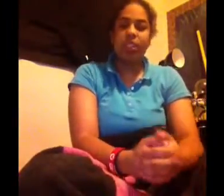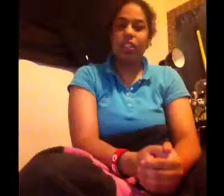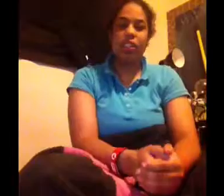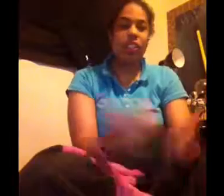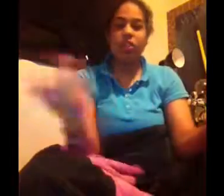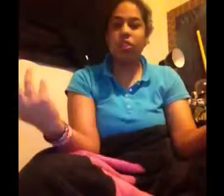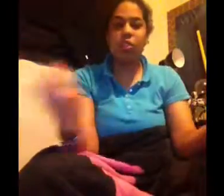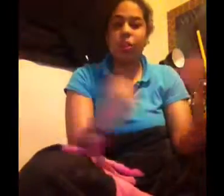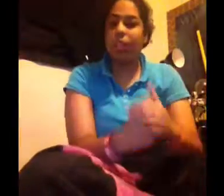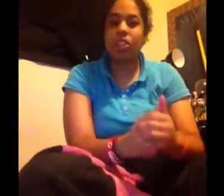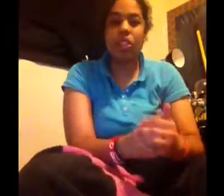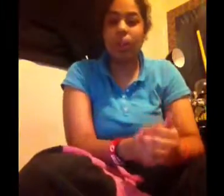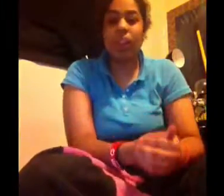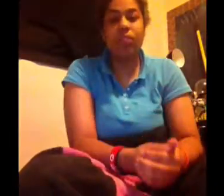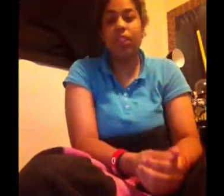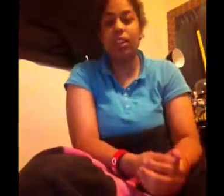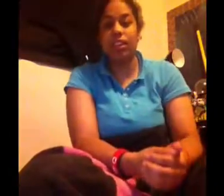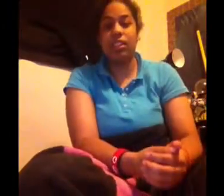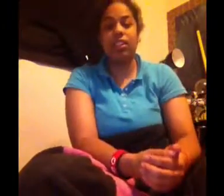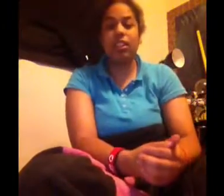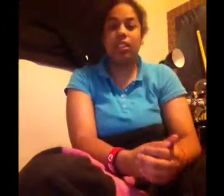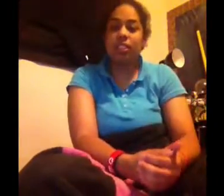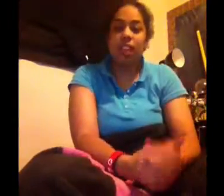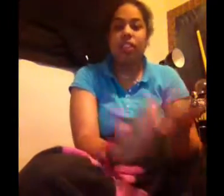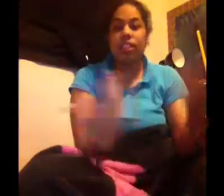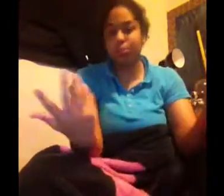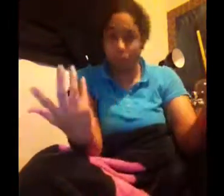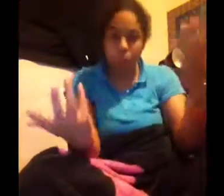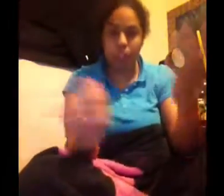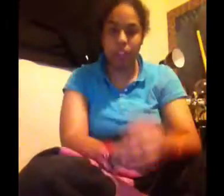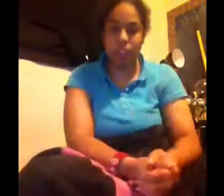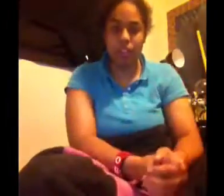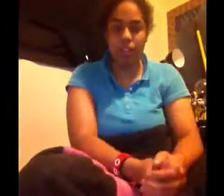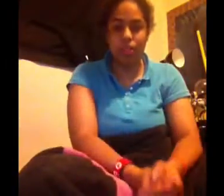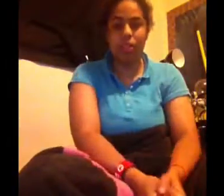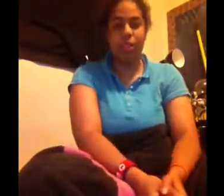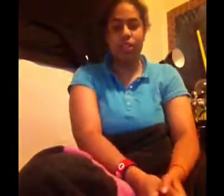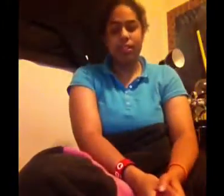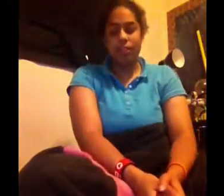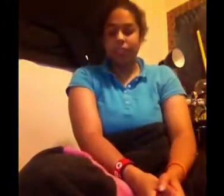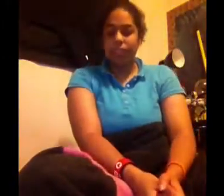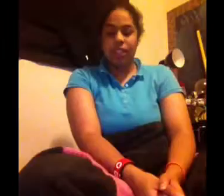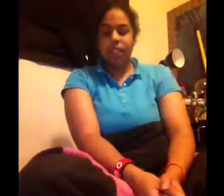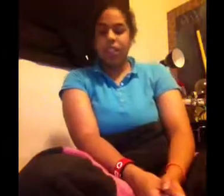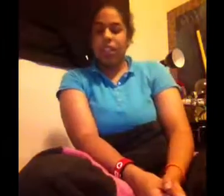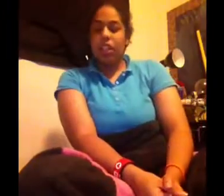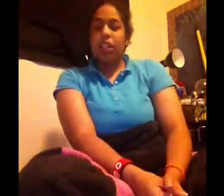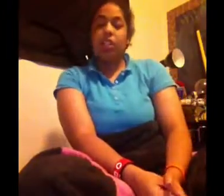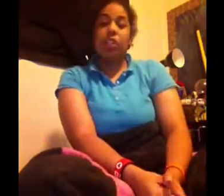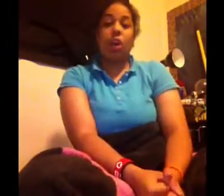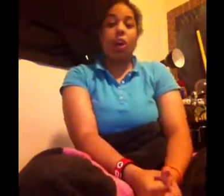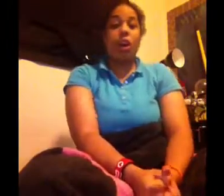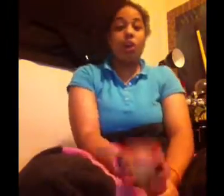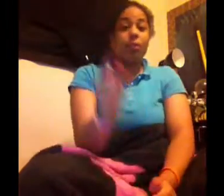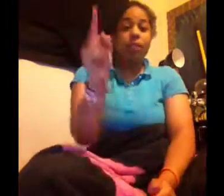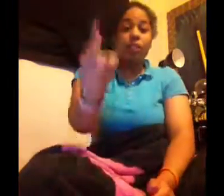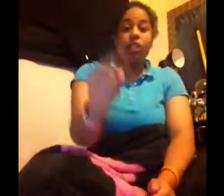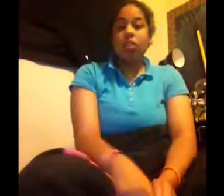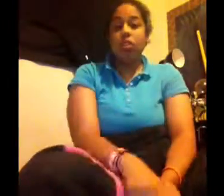So you will be so much fun, it's not much boring, you know, so I hope to see you